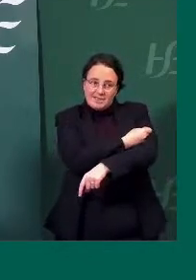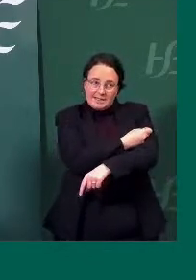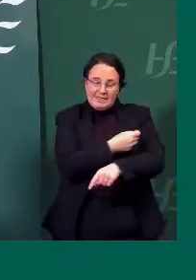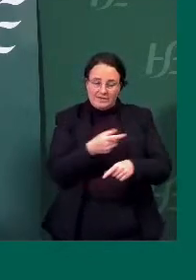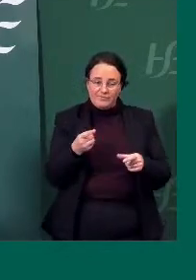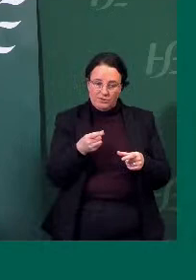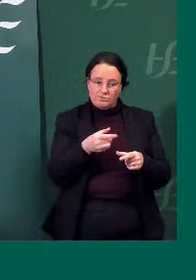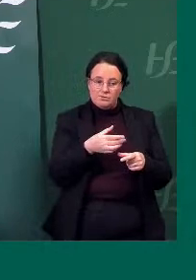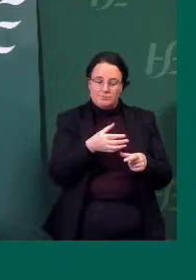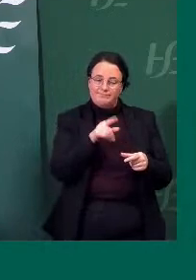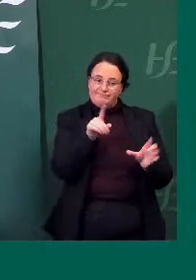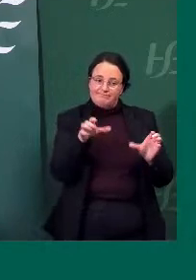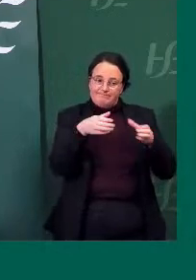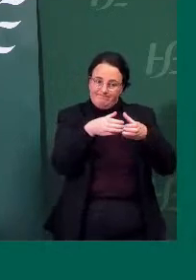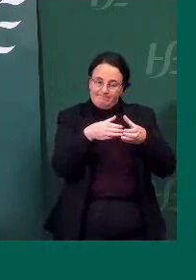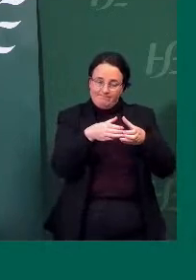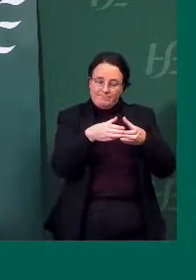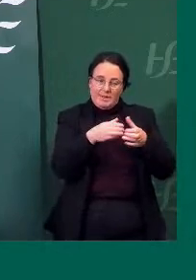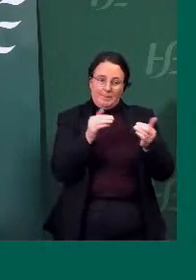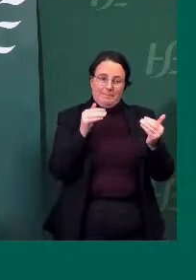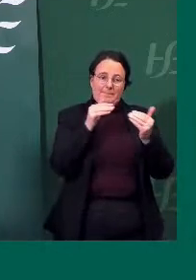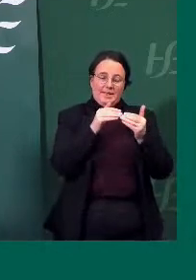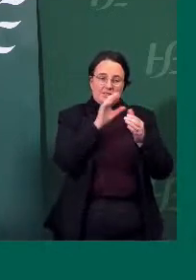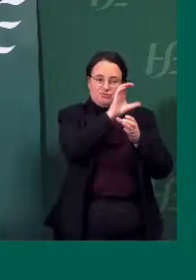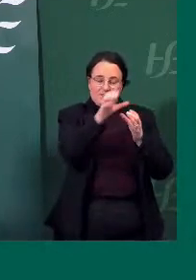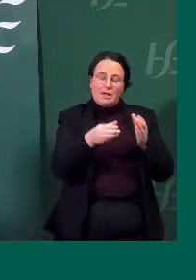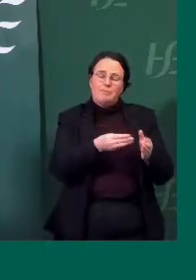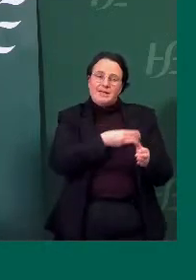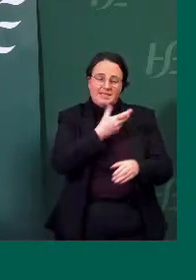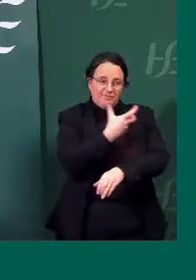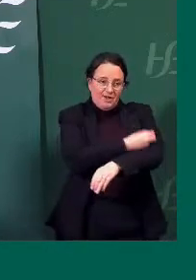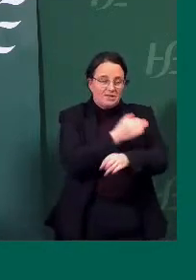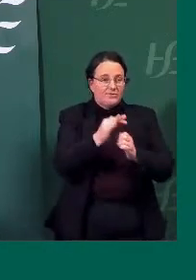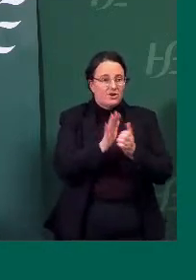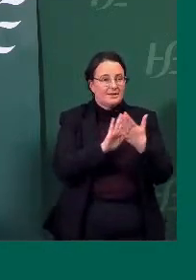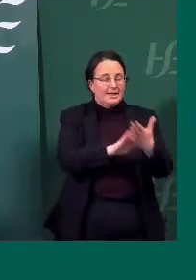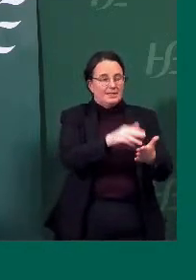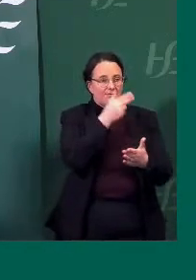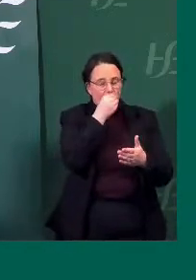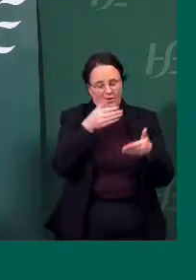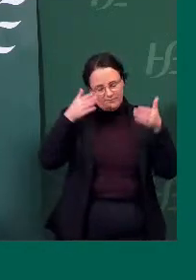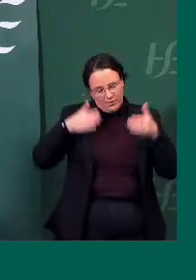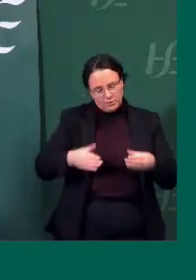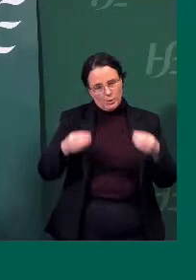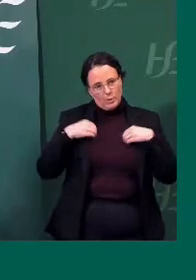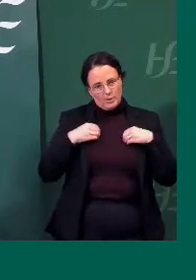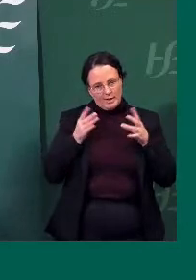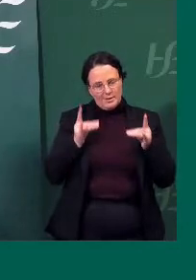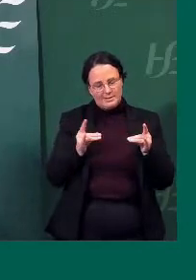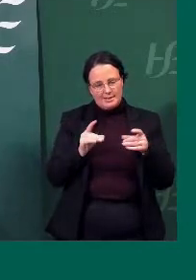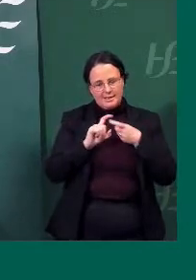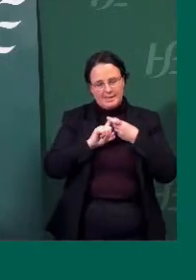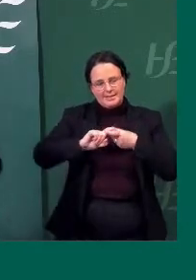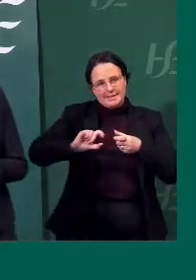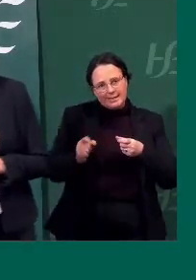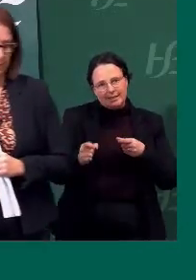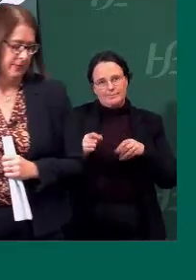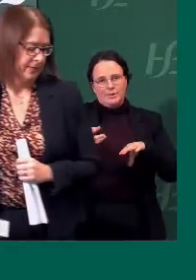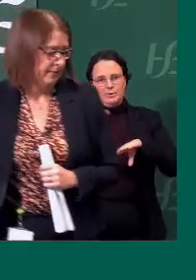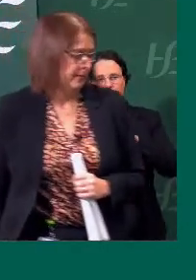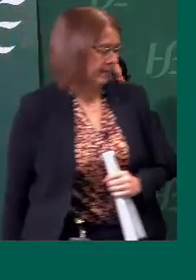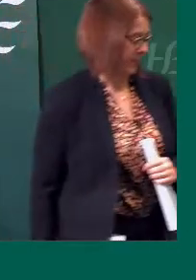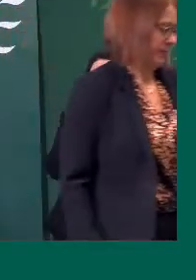of the eligible categories particularly, please get vaccinated, and also to ensure that you focus on your own health and staying well. Thank you very much.